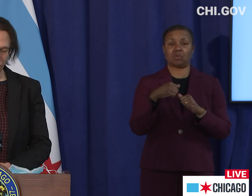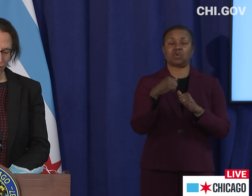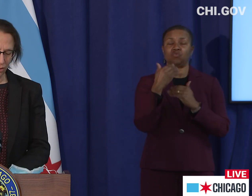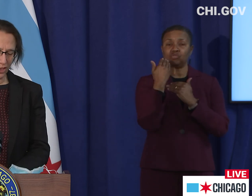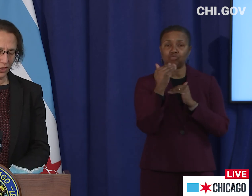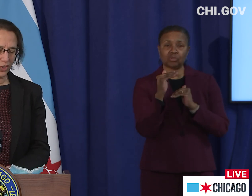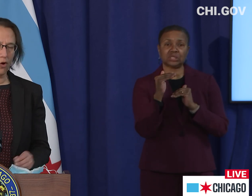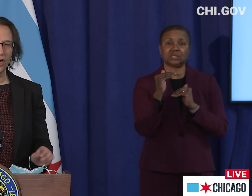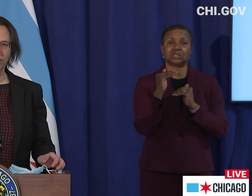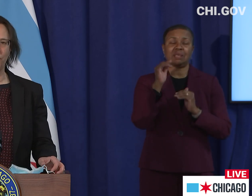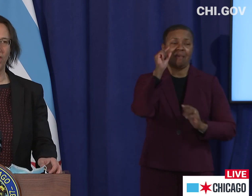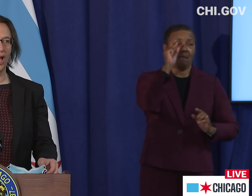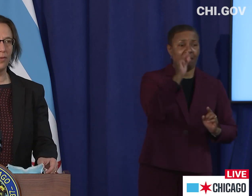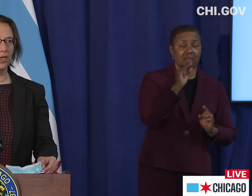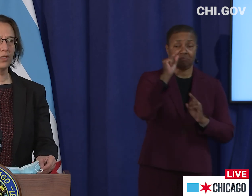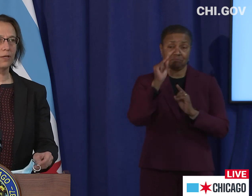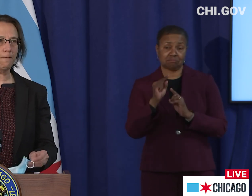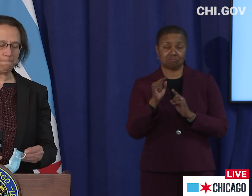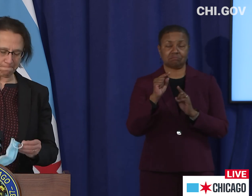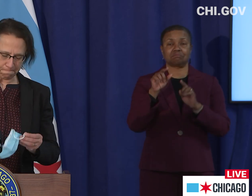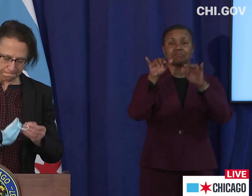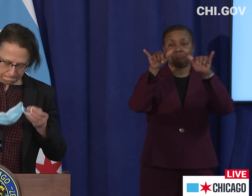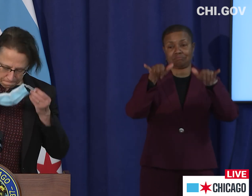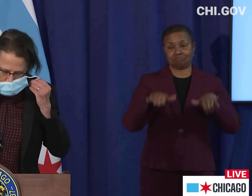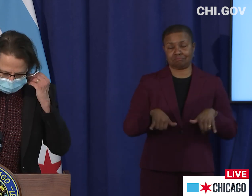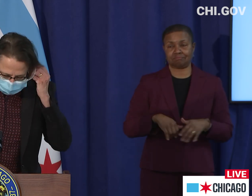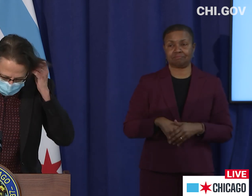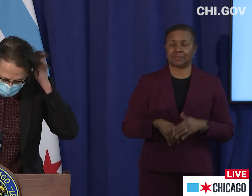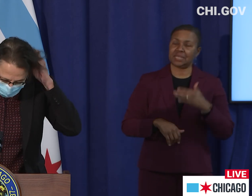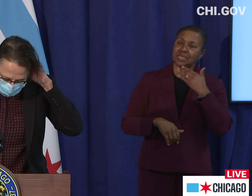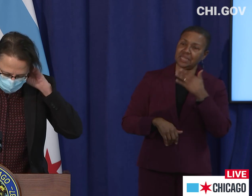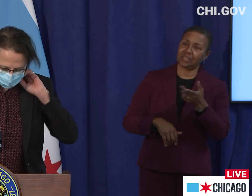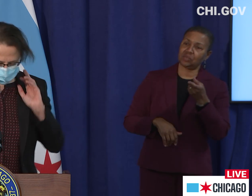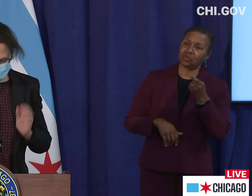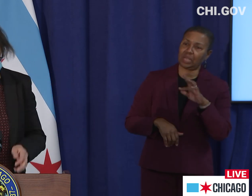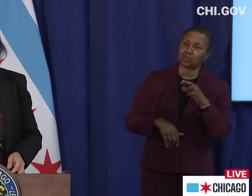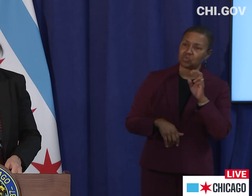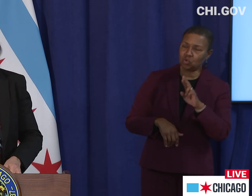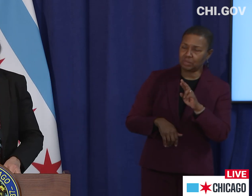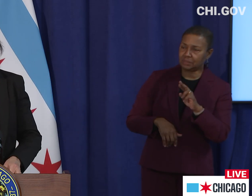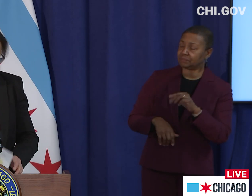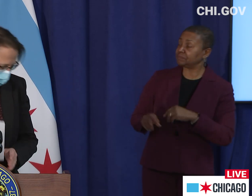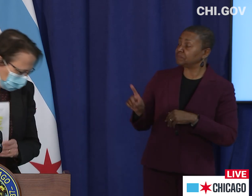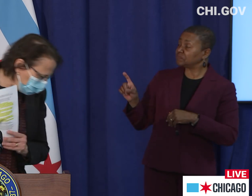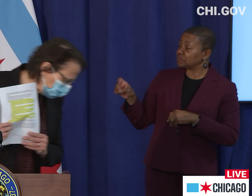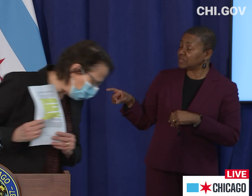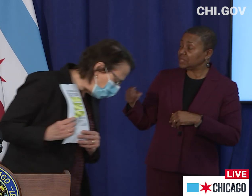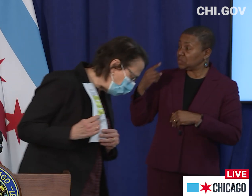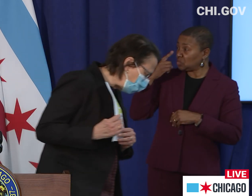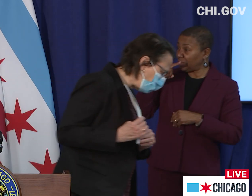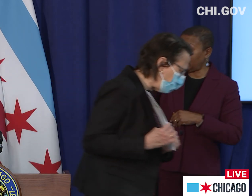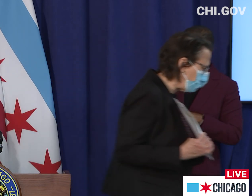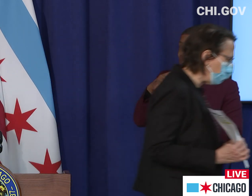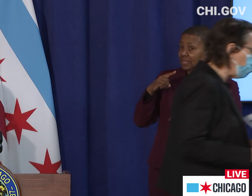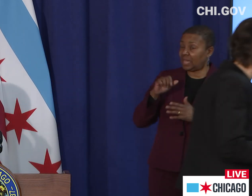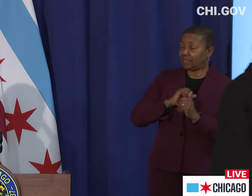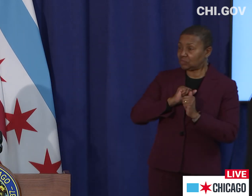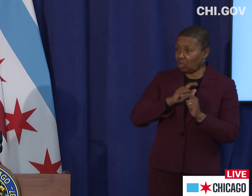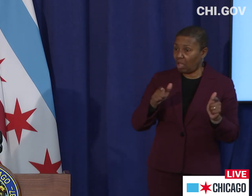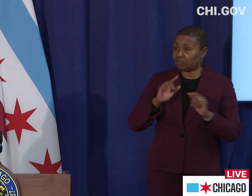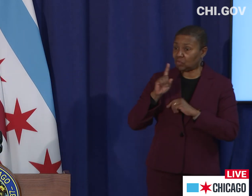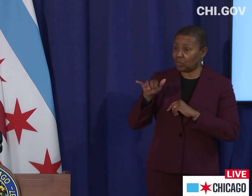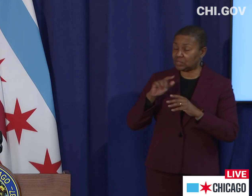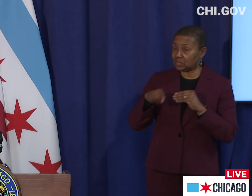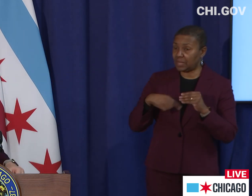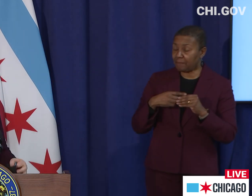easing of those restrictions are also in alignment. Thank you, Dr. Rubin. And Dr. Arwady, is it okay? I think that's all of the